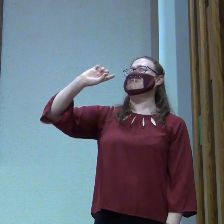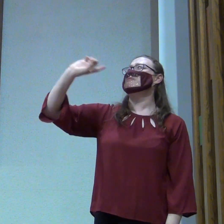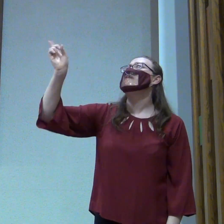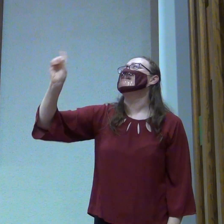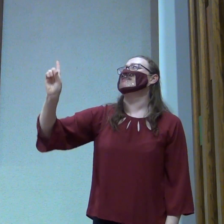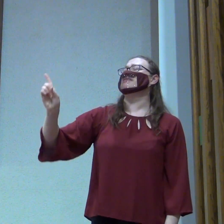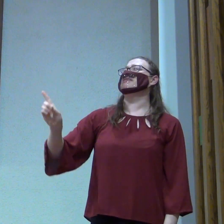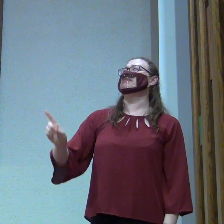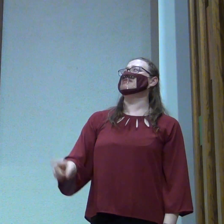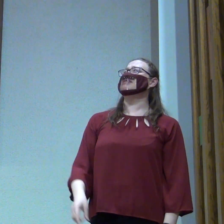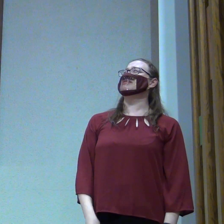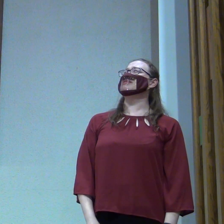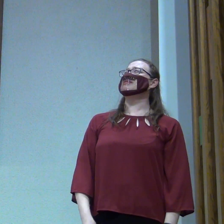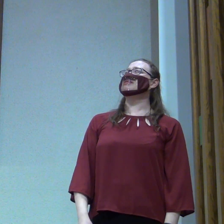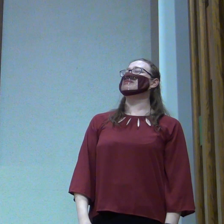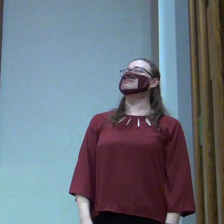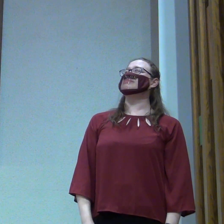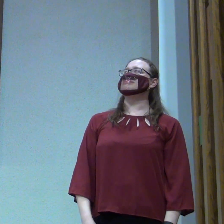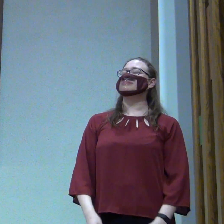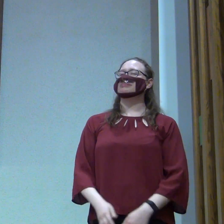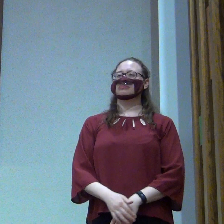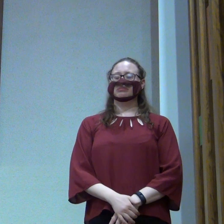God now?"